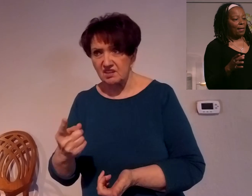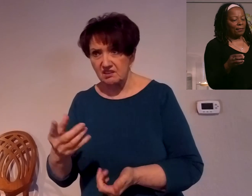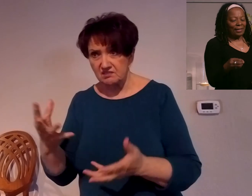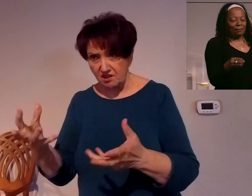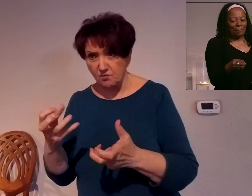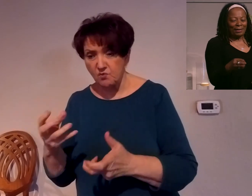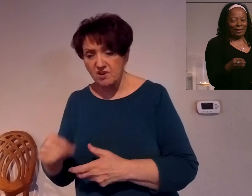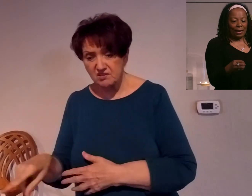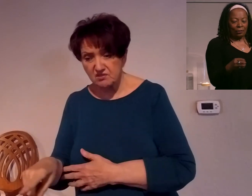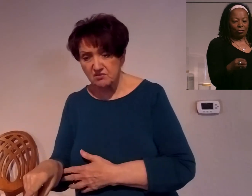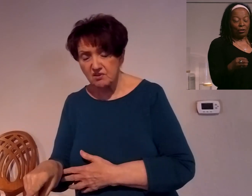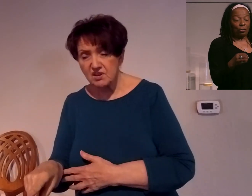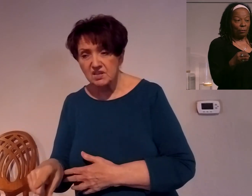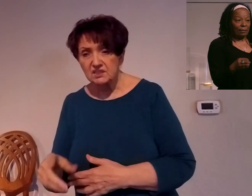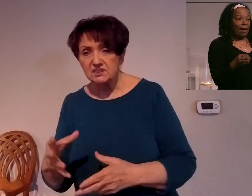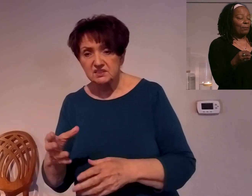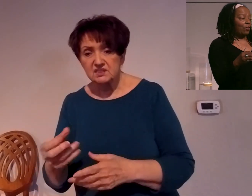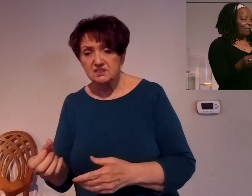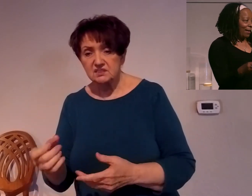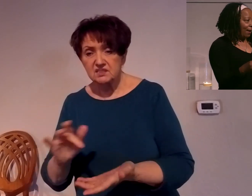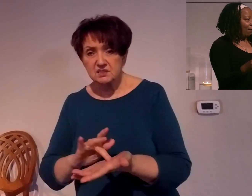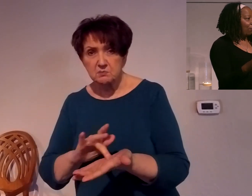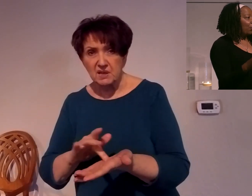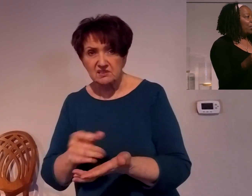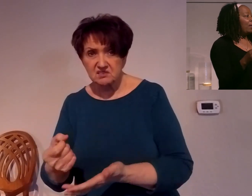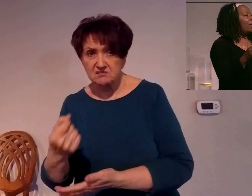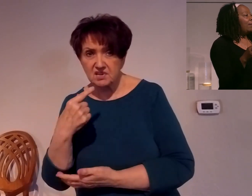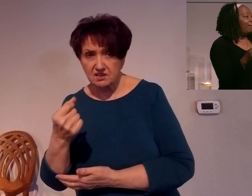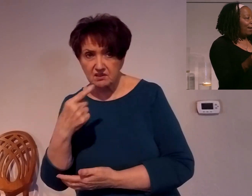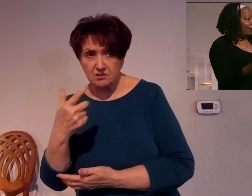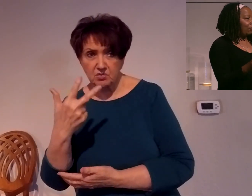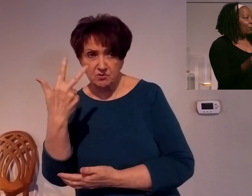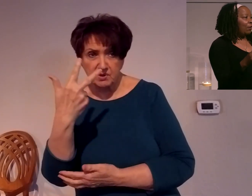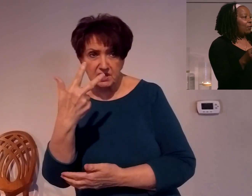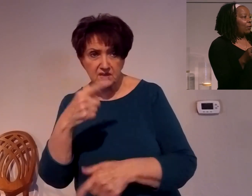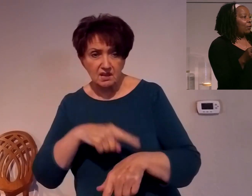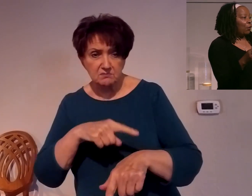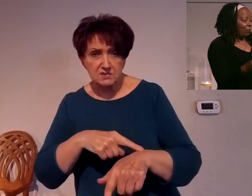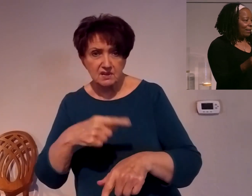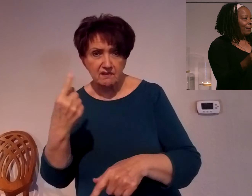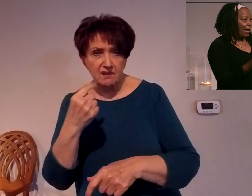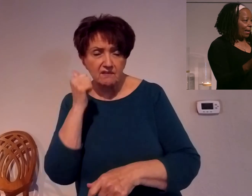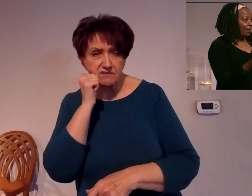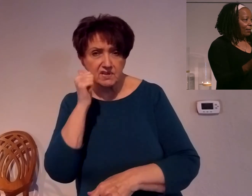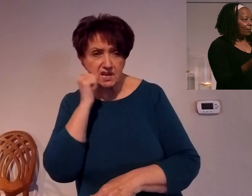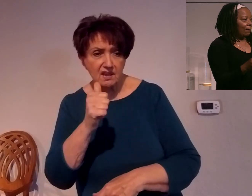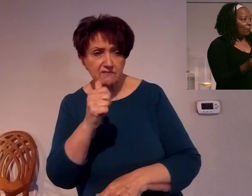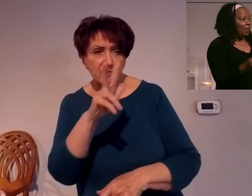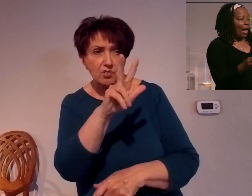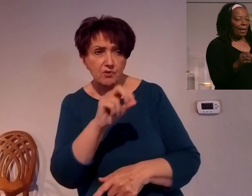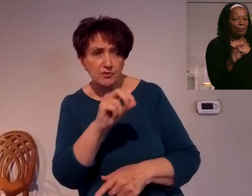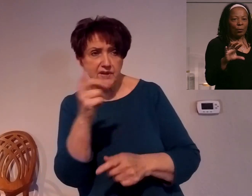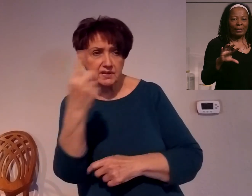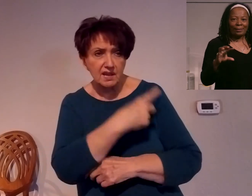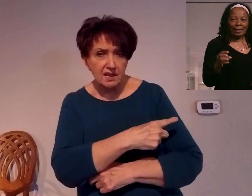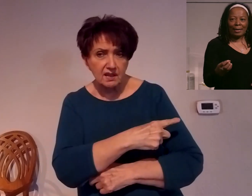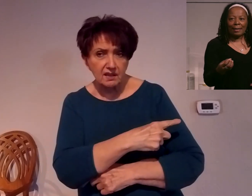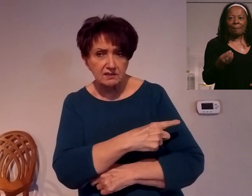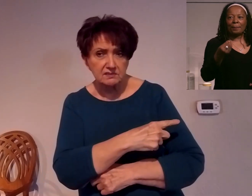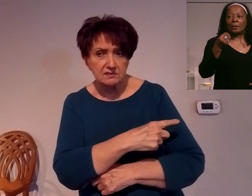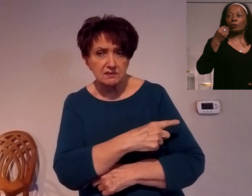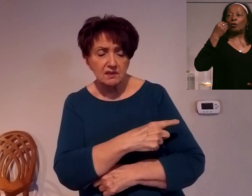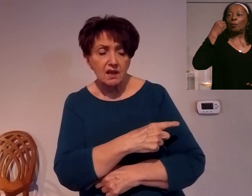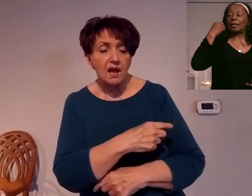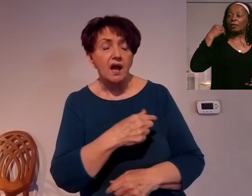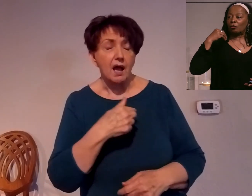take this medication 3 times a day for the next 30 days, I am going to take